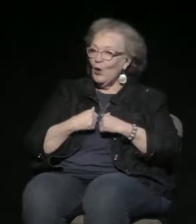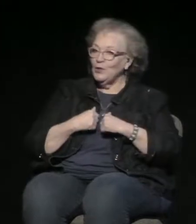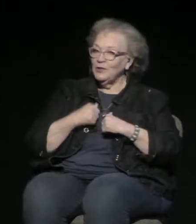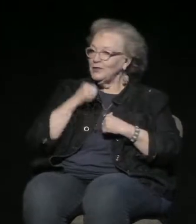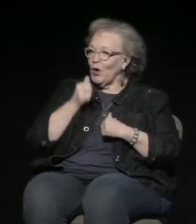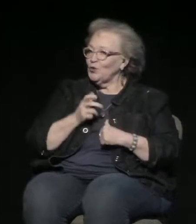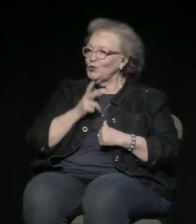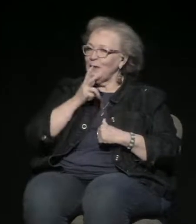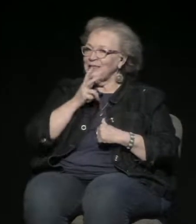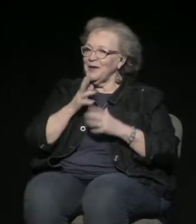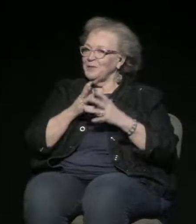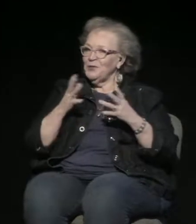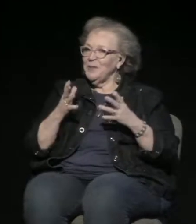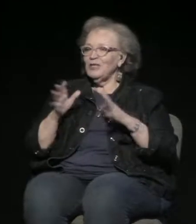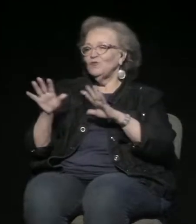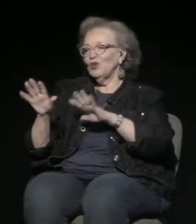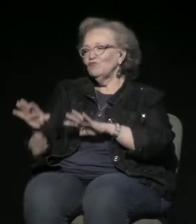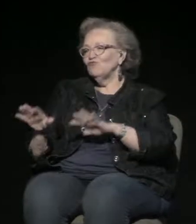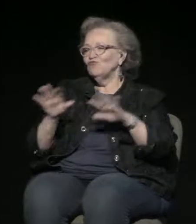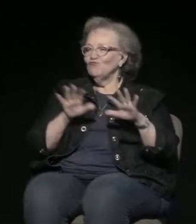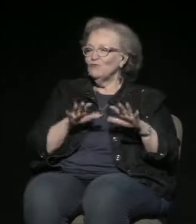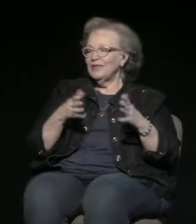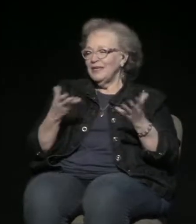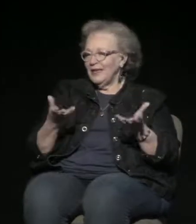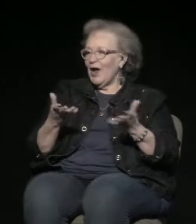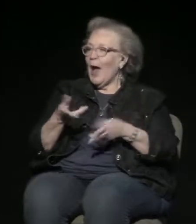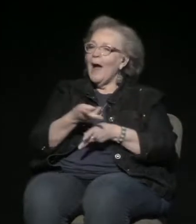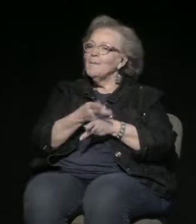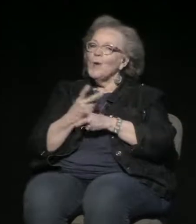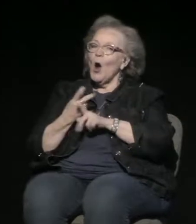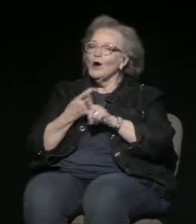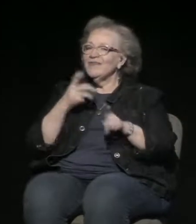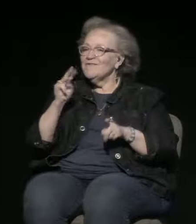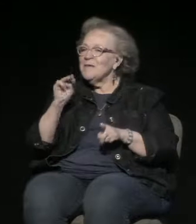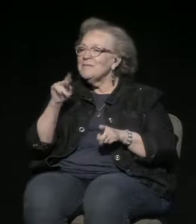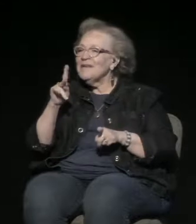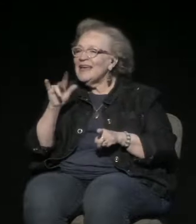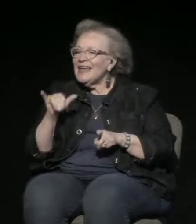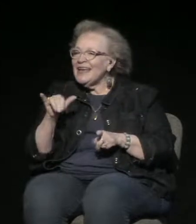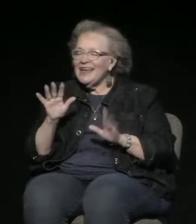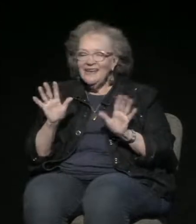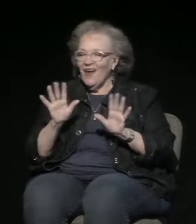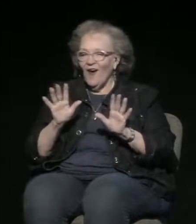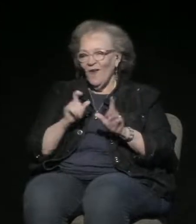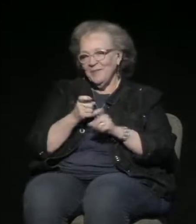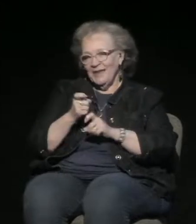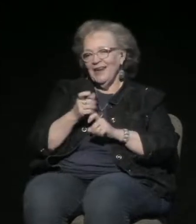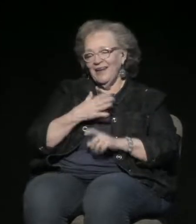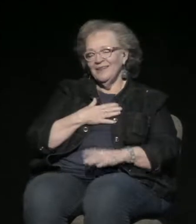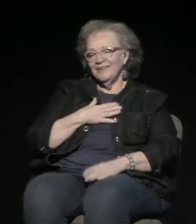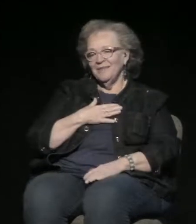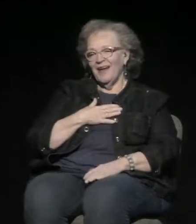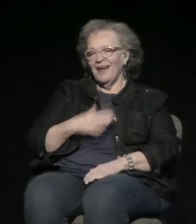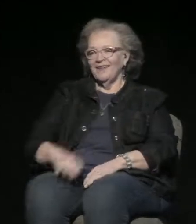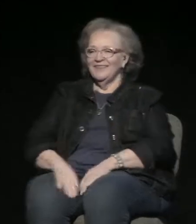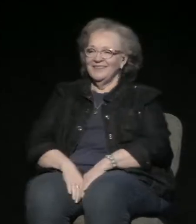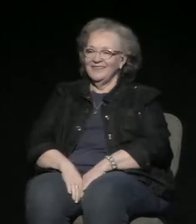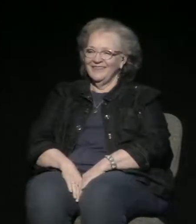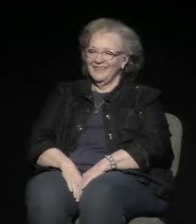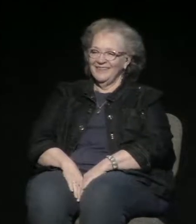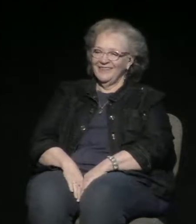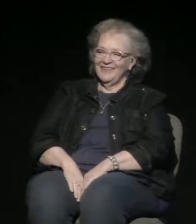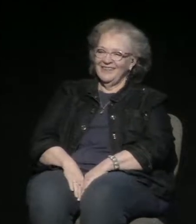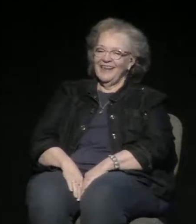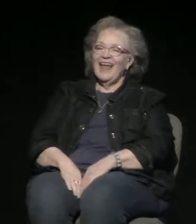We don't dress up too much around here, we're kind of casual I know I borrowed this from Mickey No, I'm just kidding, this is mine Hey, we're glad